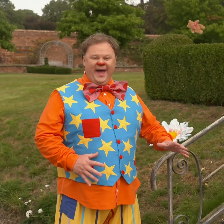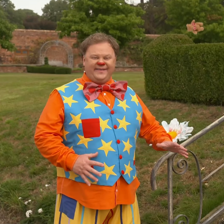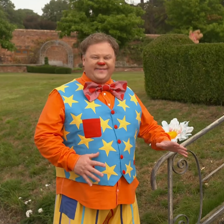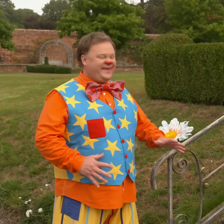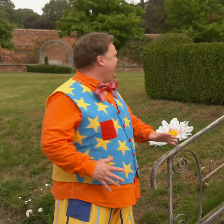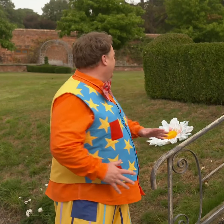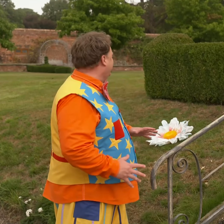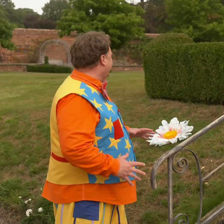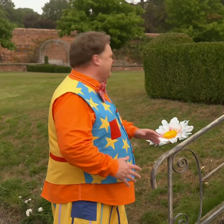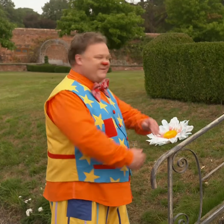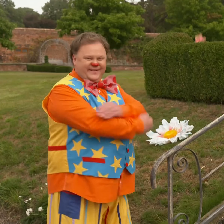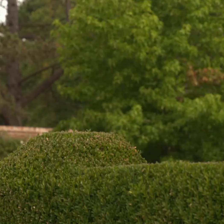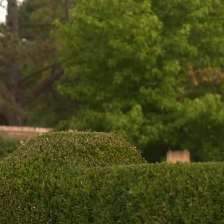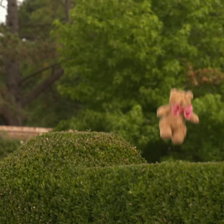I see you, Tumble Ted.